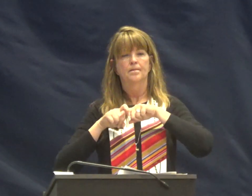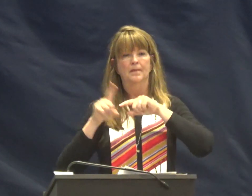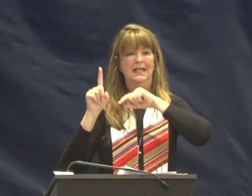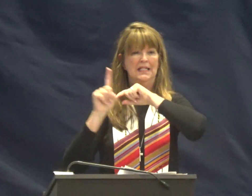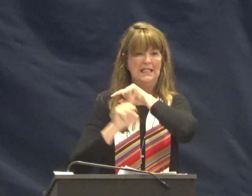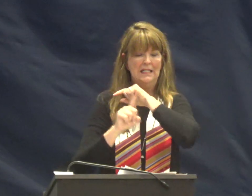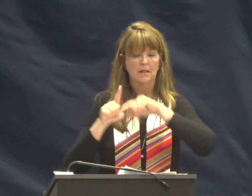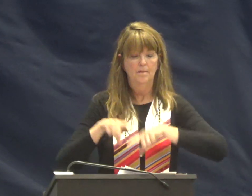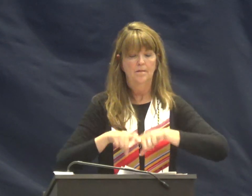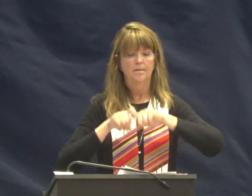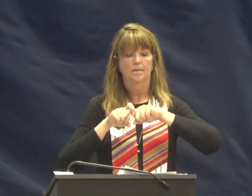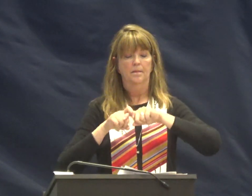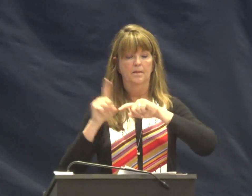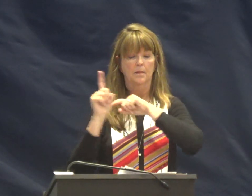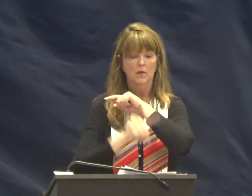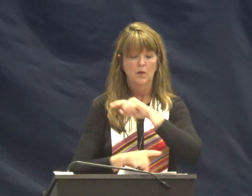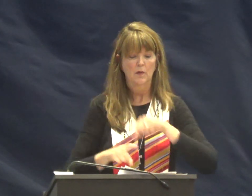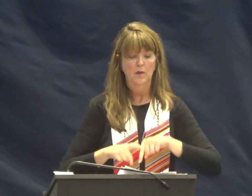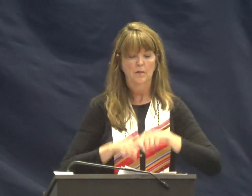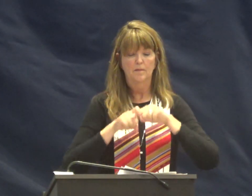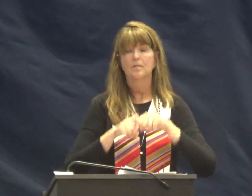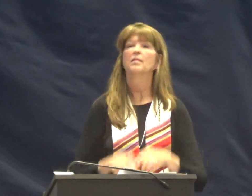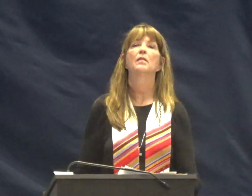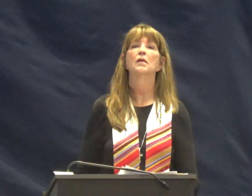you would relent and not punish.